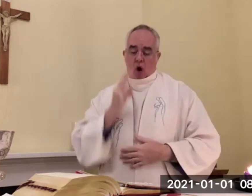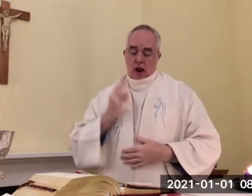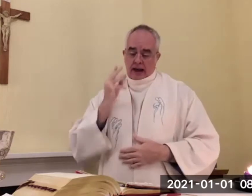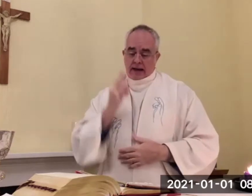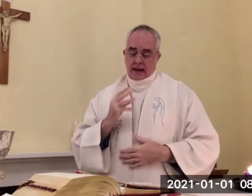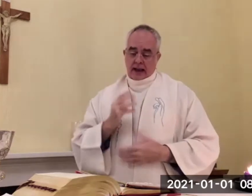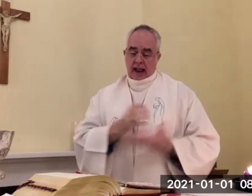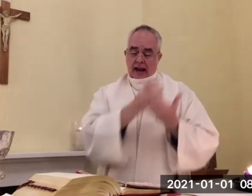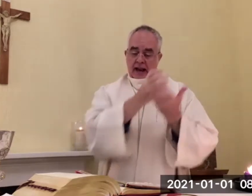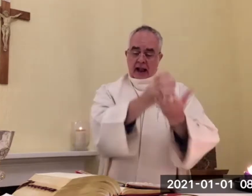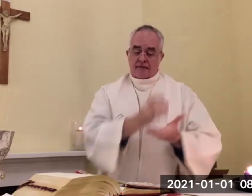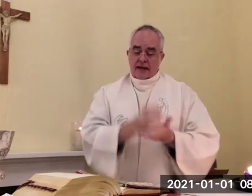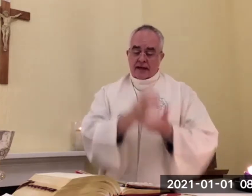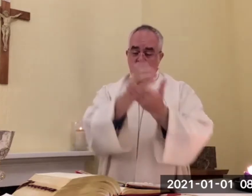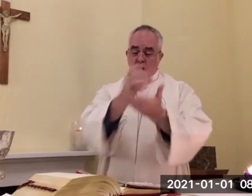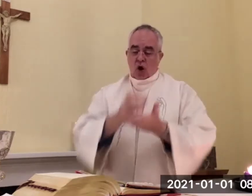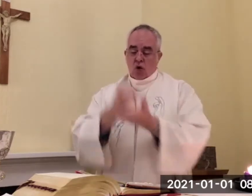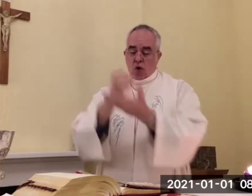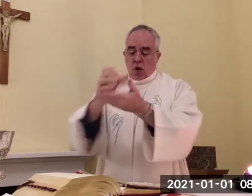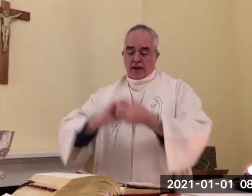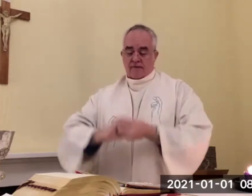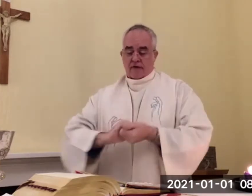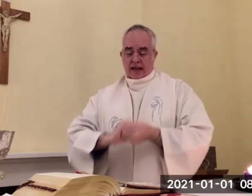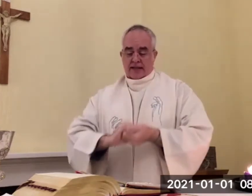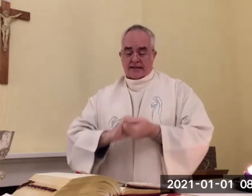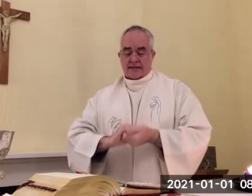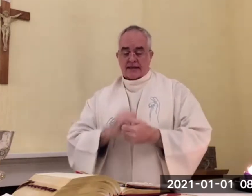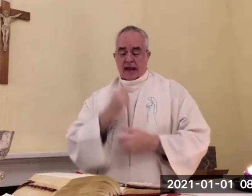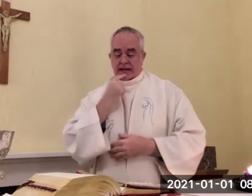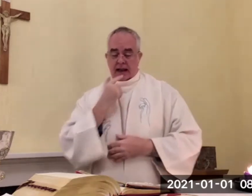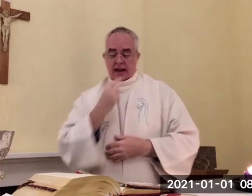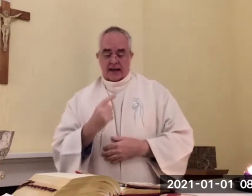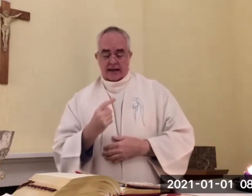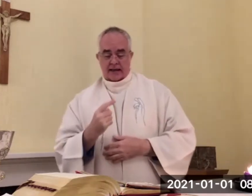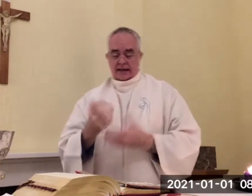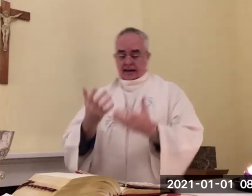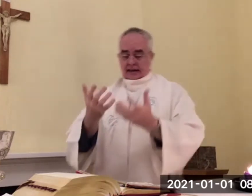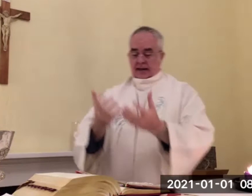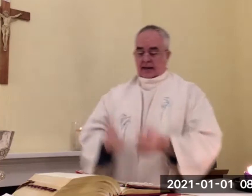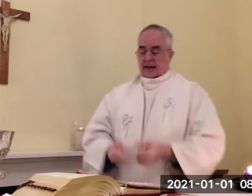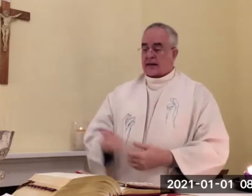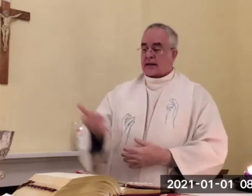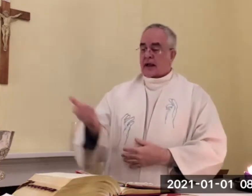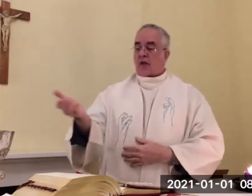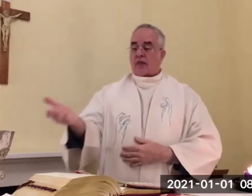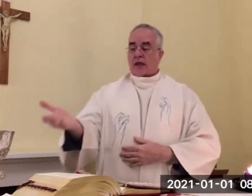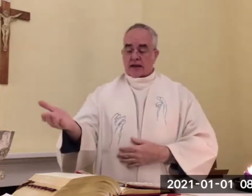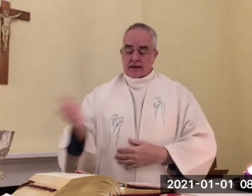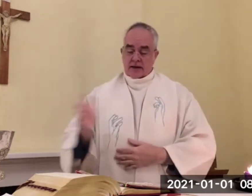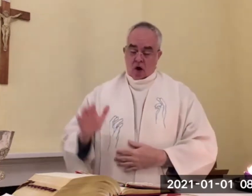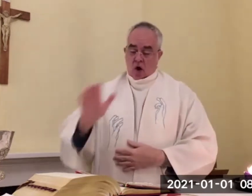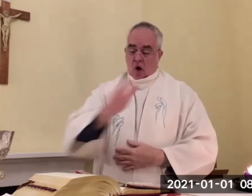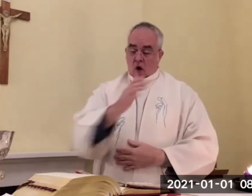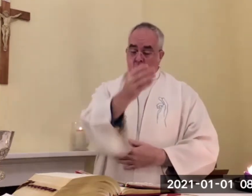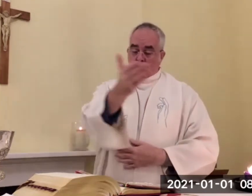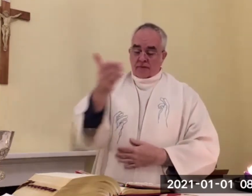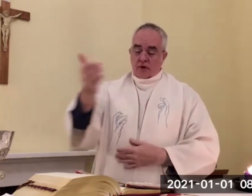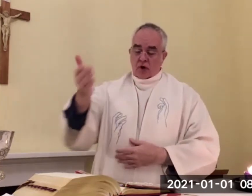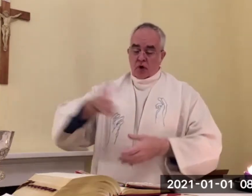wine, gave it to his friends, said, "Take this, all of you,